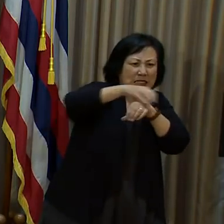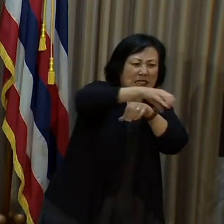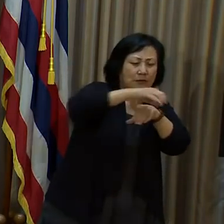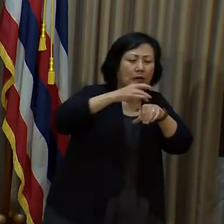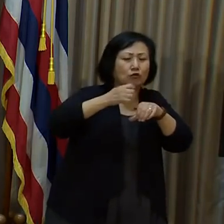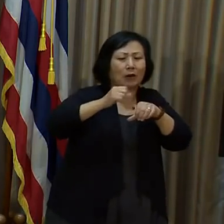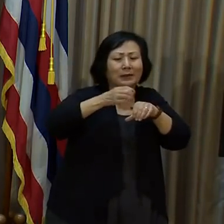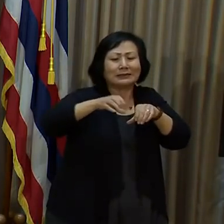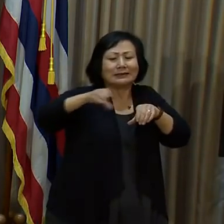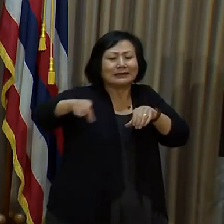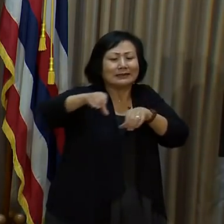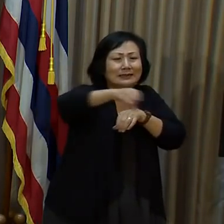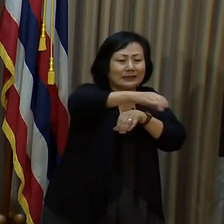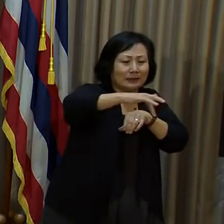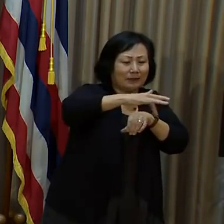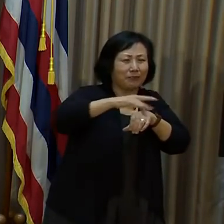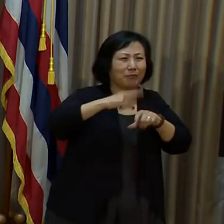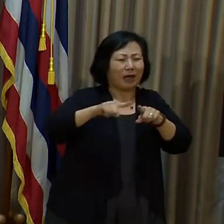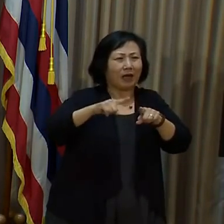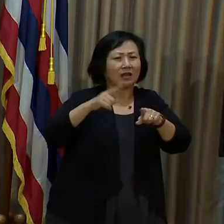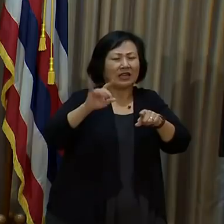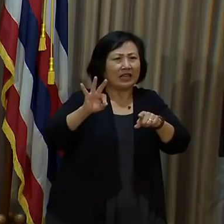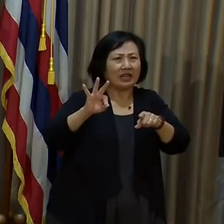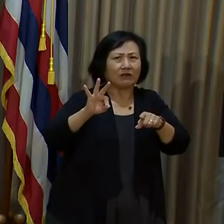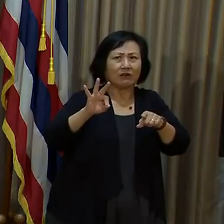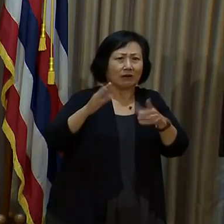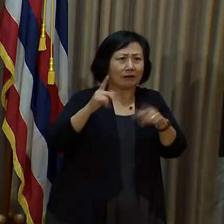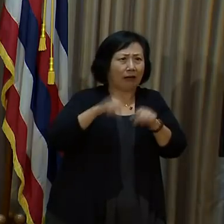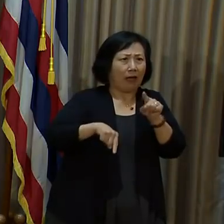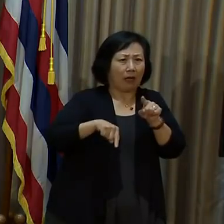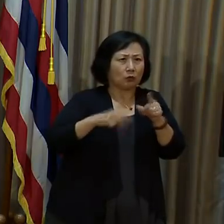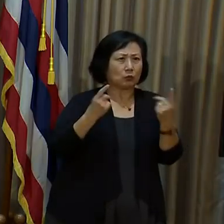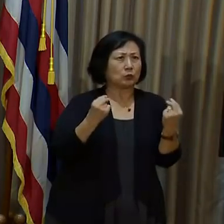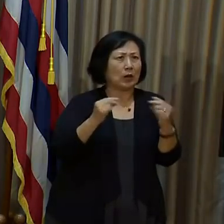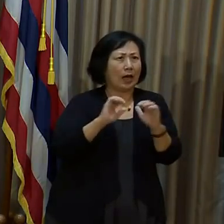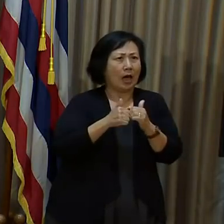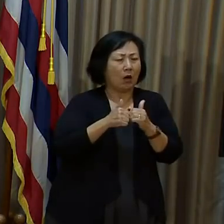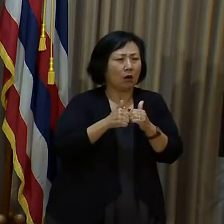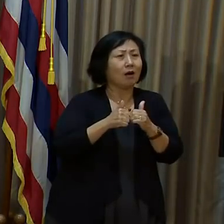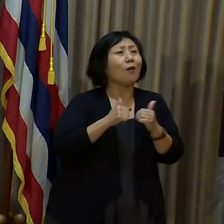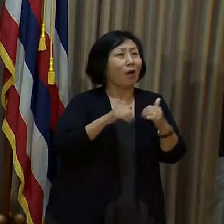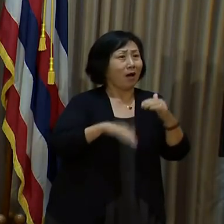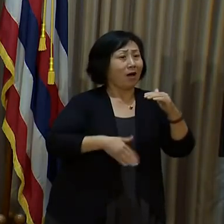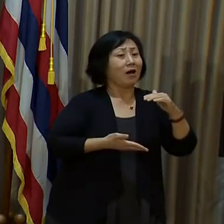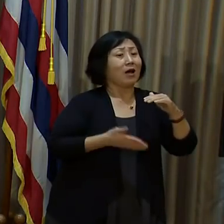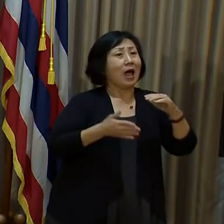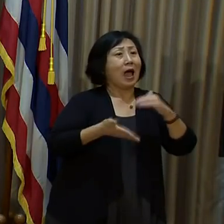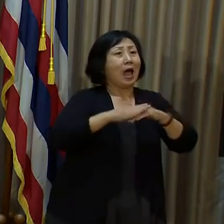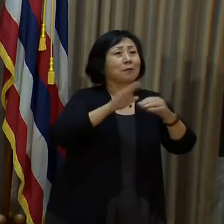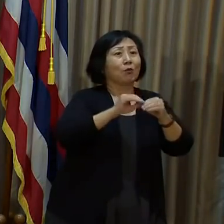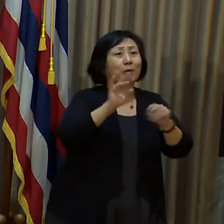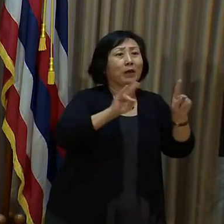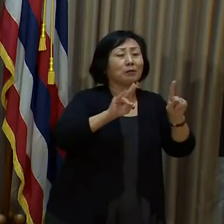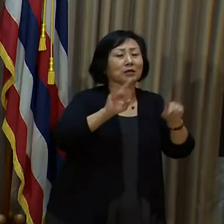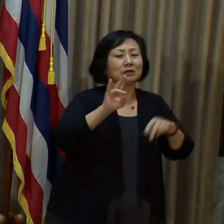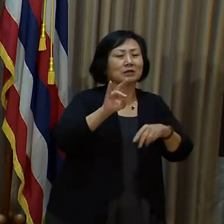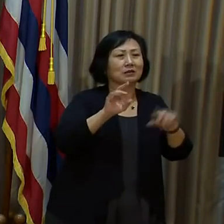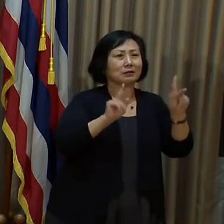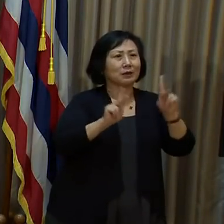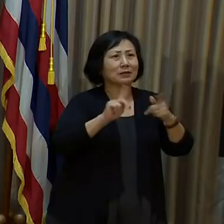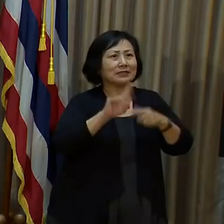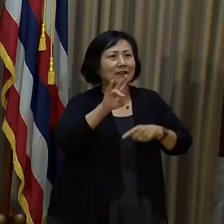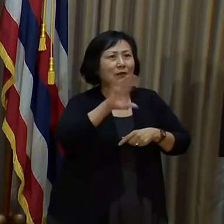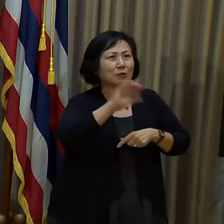definitely need to reconcile if there is a difference about spacing in regards to